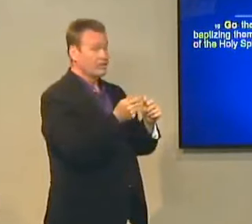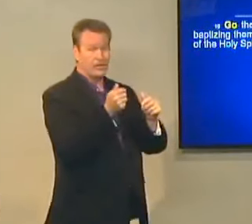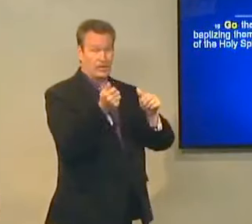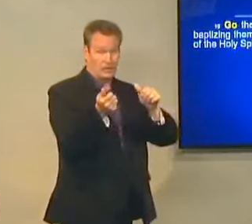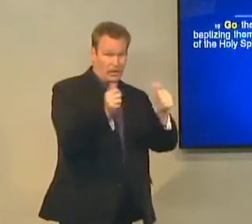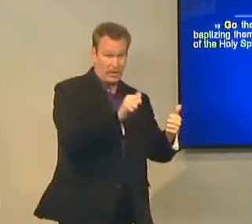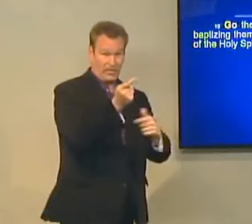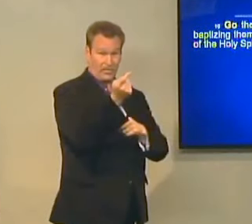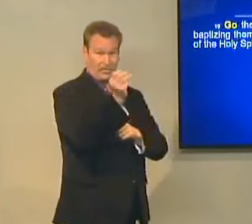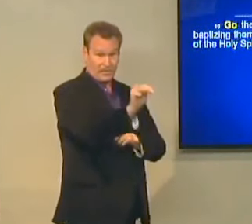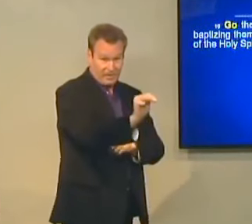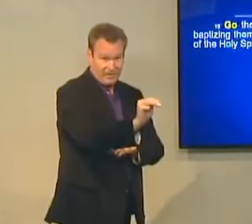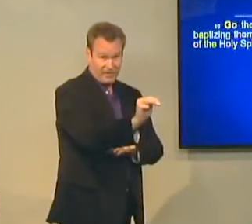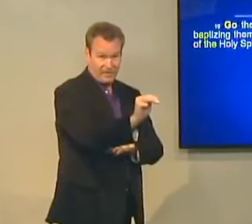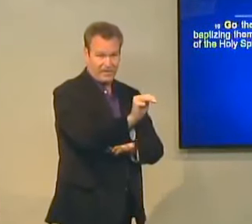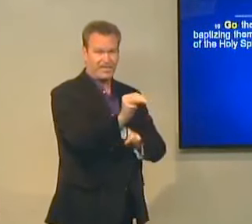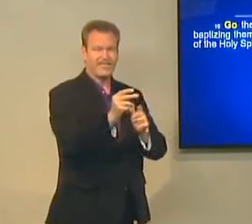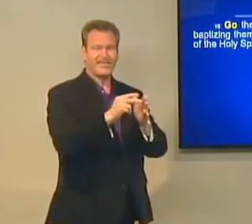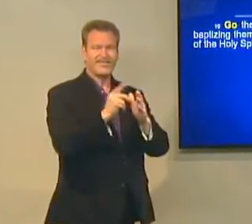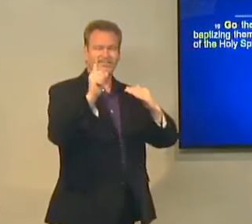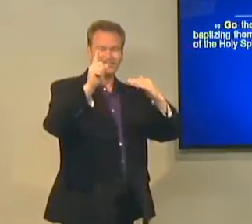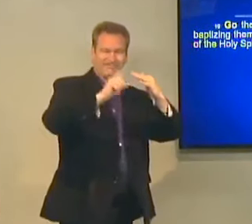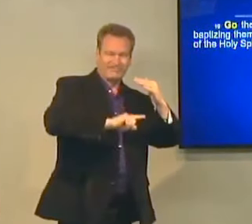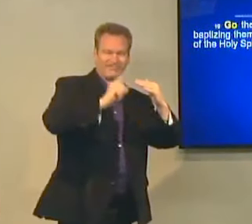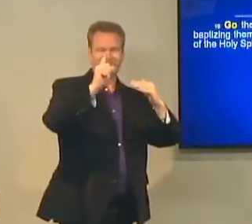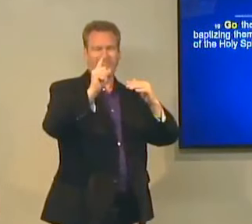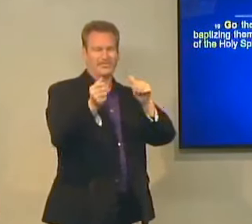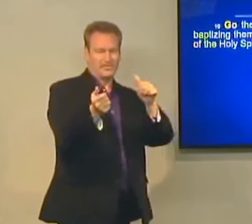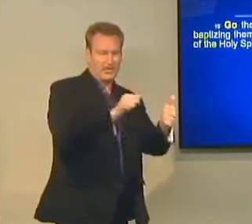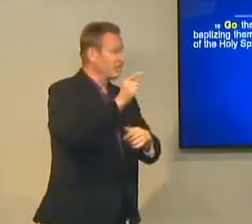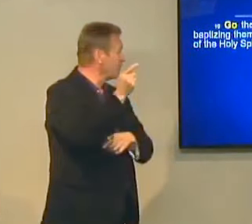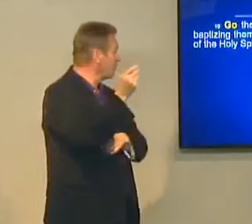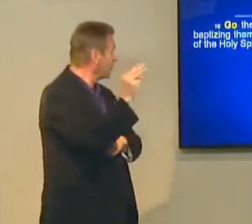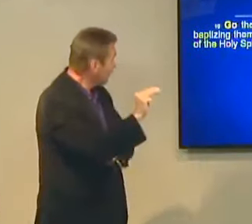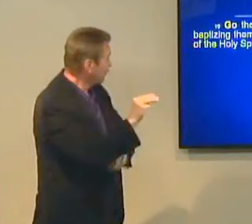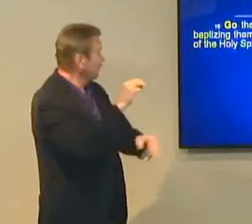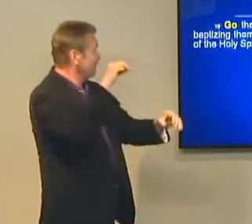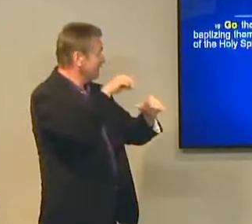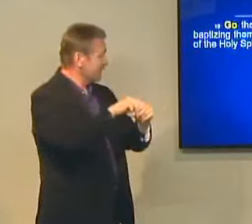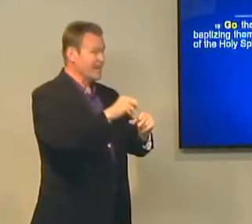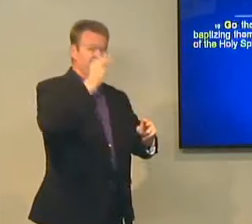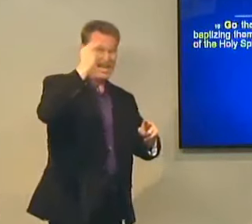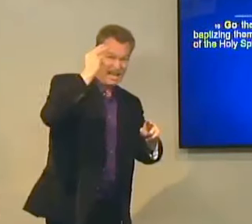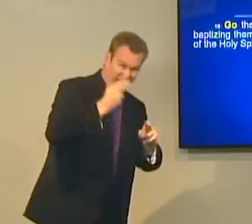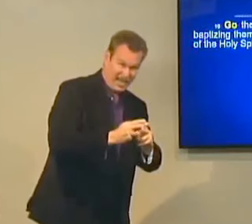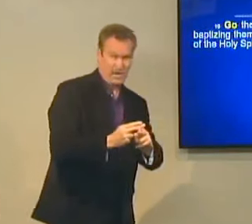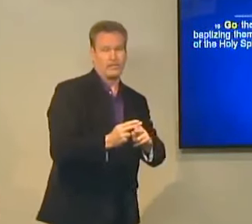all nations will have people and then it says to baptize them in a name